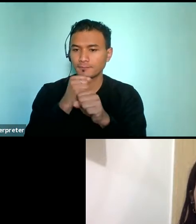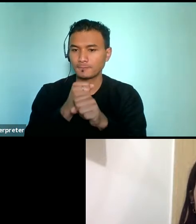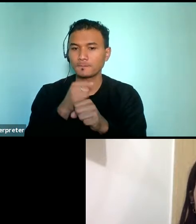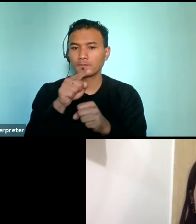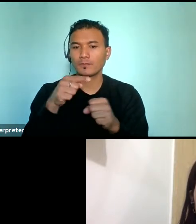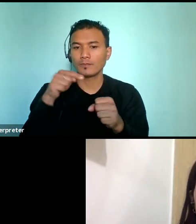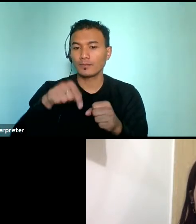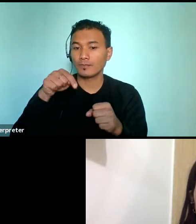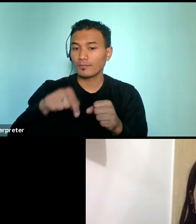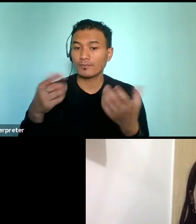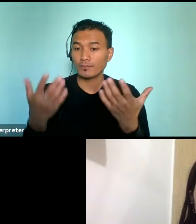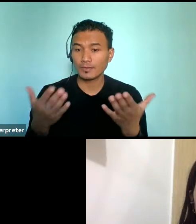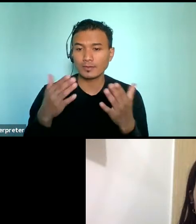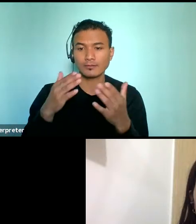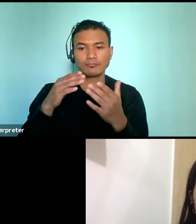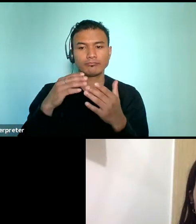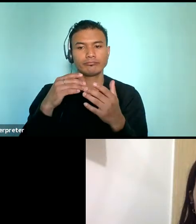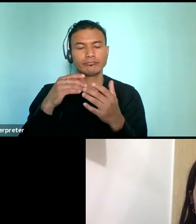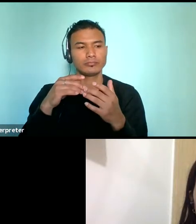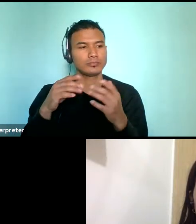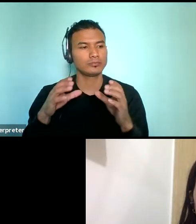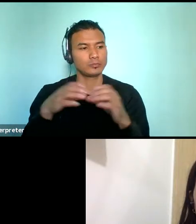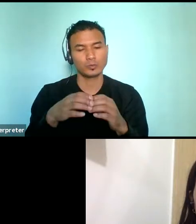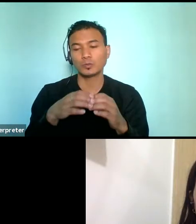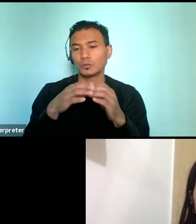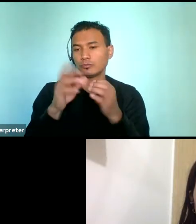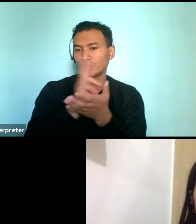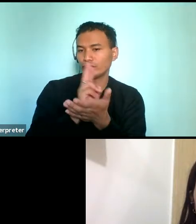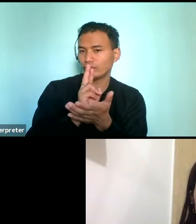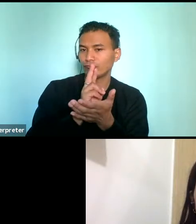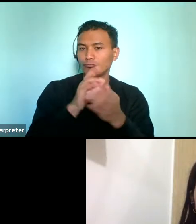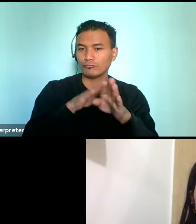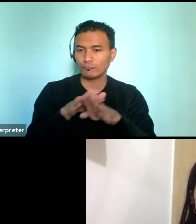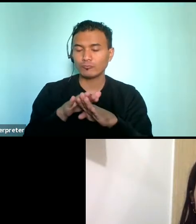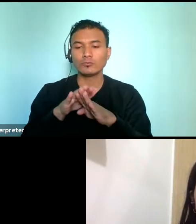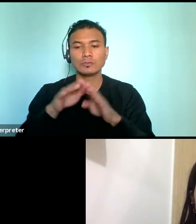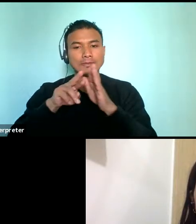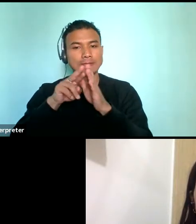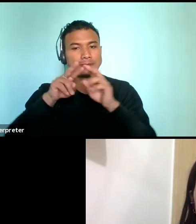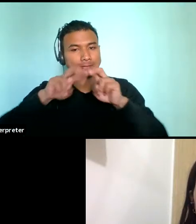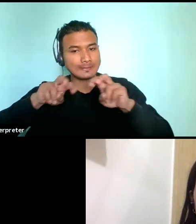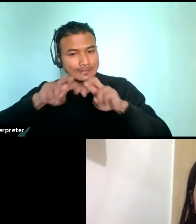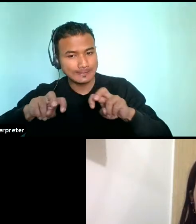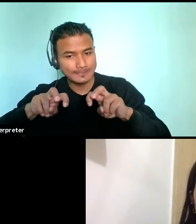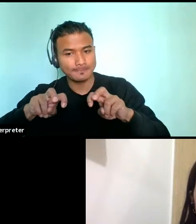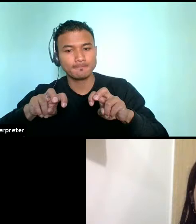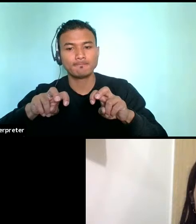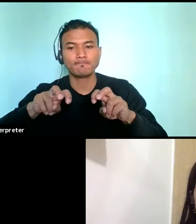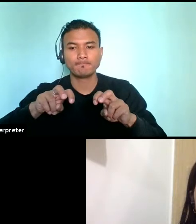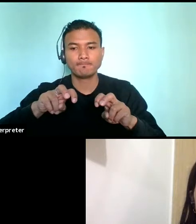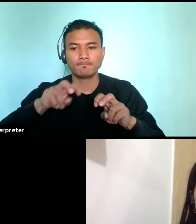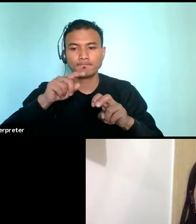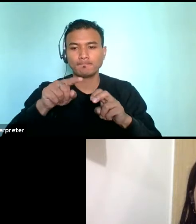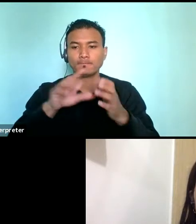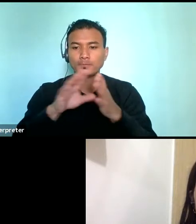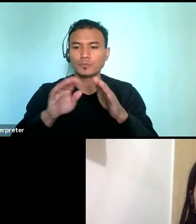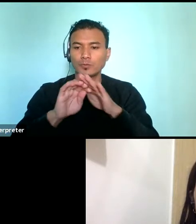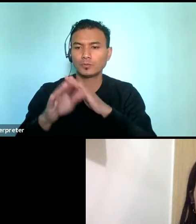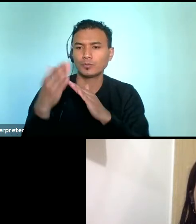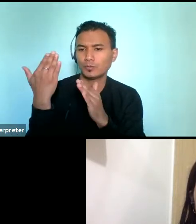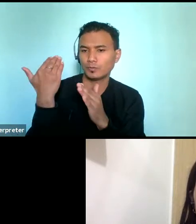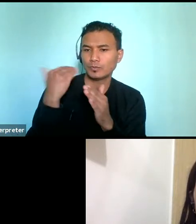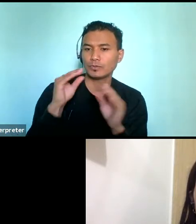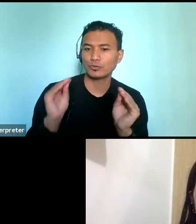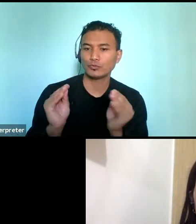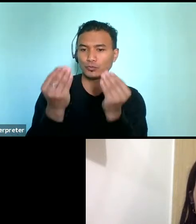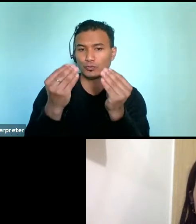today is presenting the preliminary findings of the research on that has been conducted by the youth